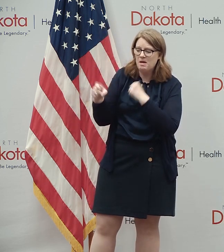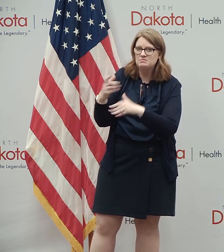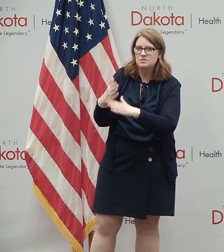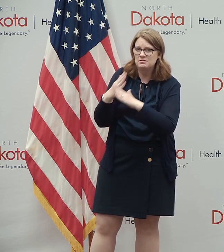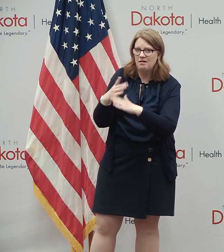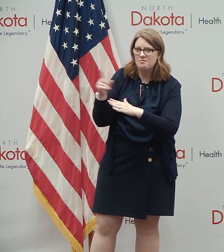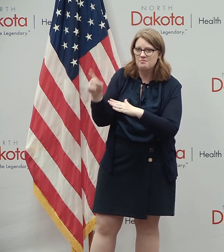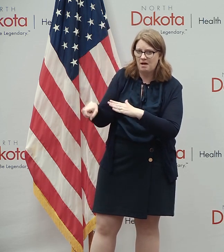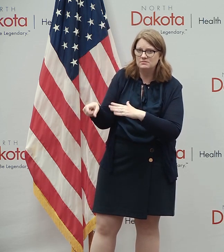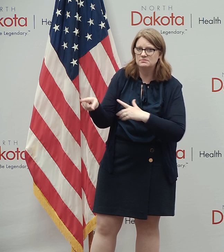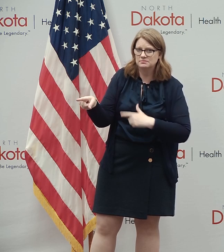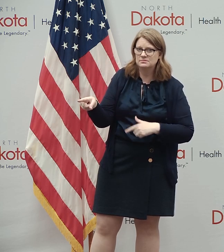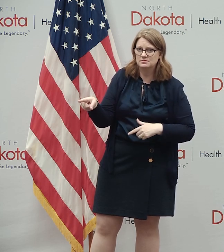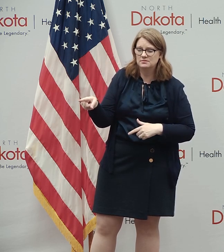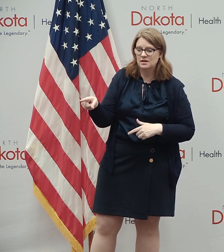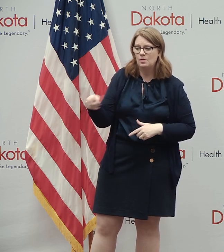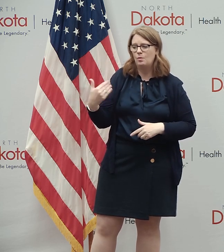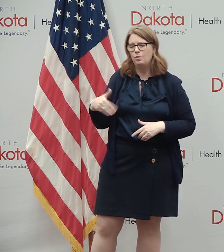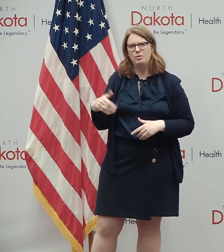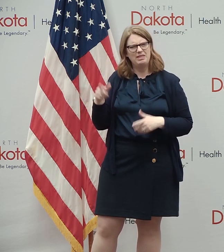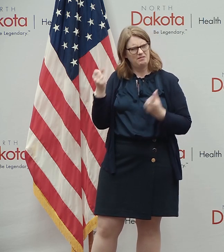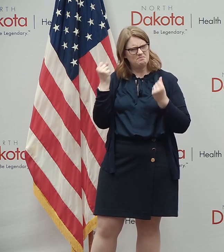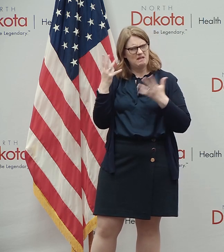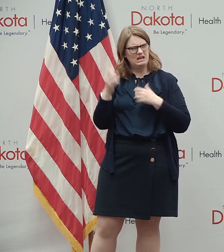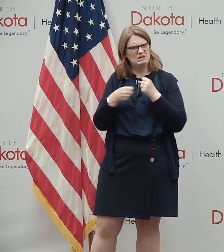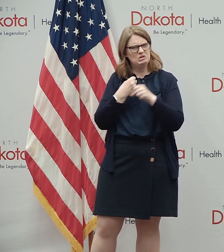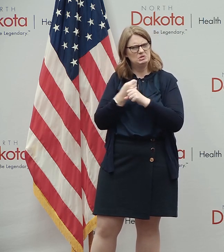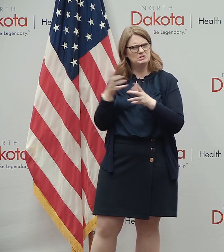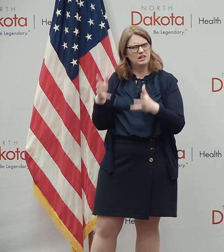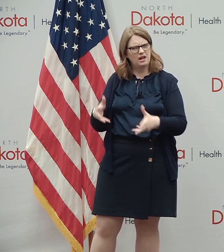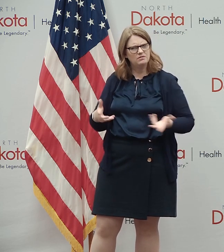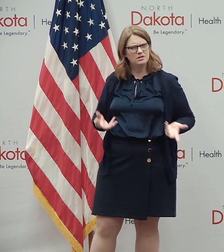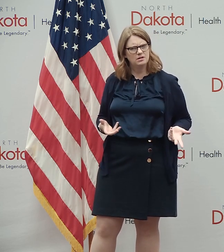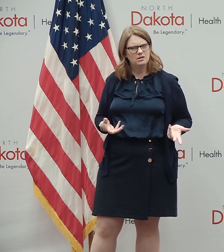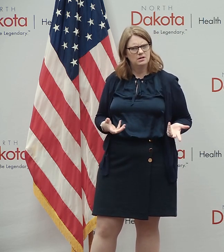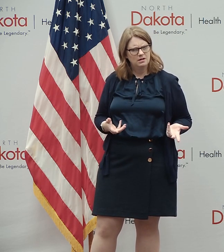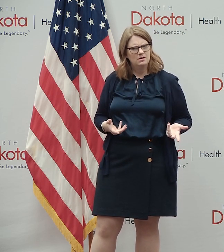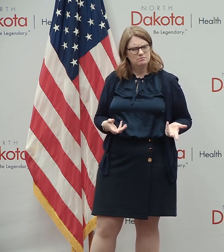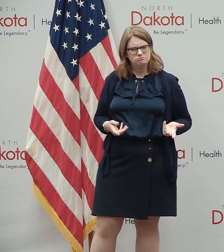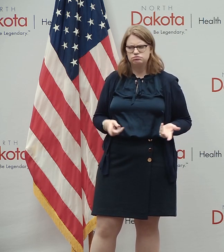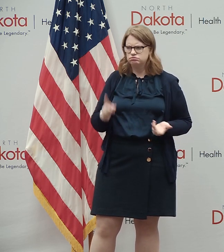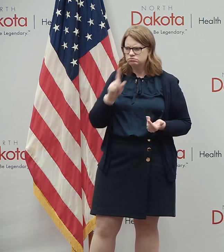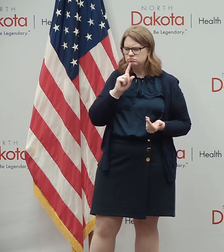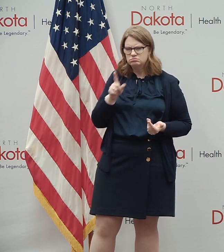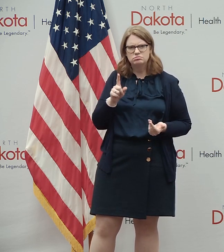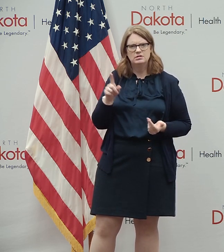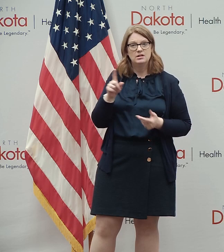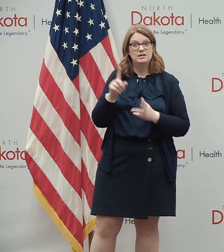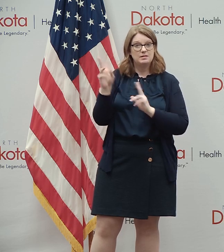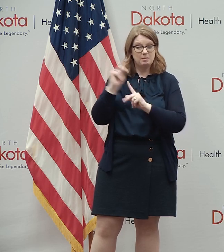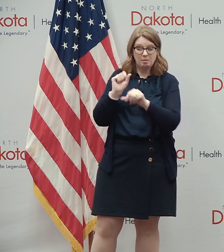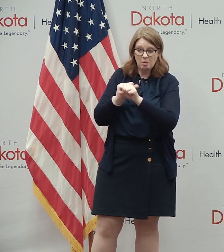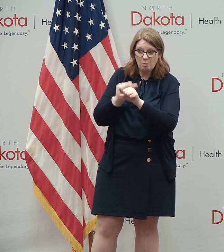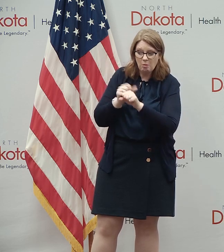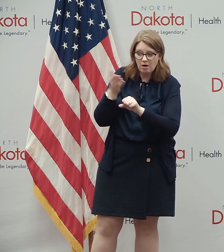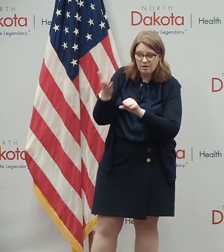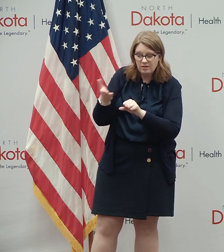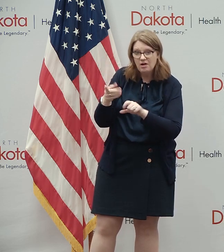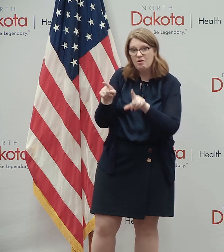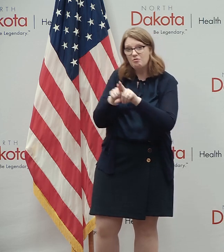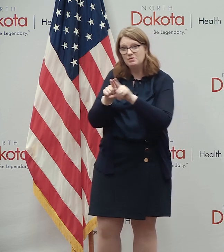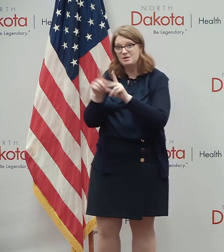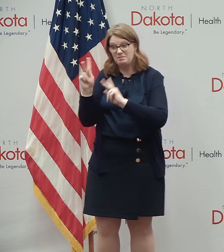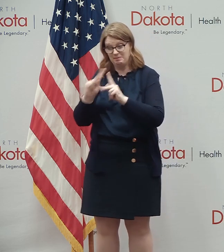facilities who've got many years left to live. We want to make sure that that they and the workers that work there are all